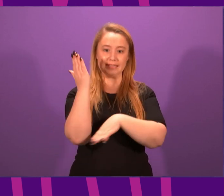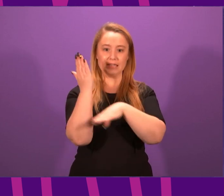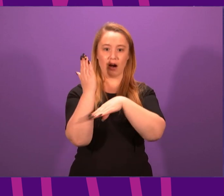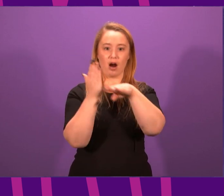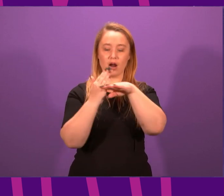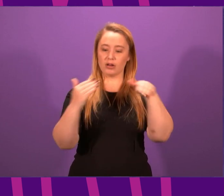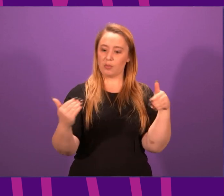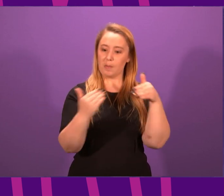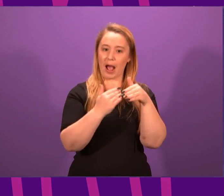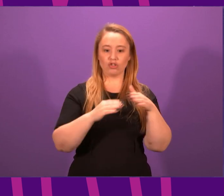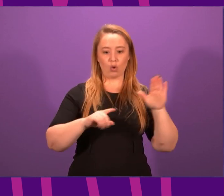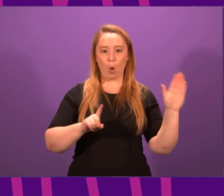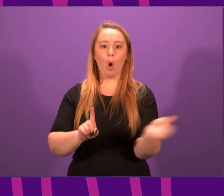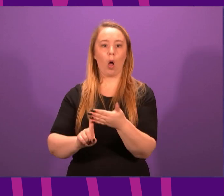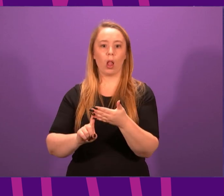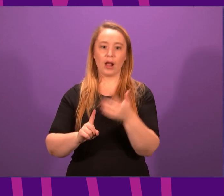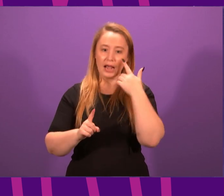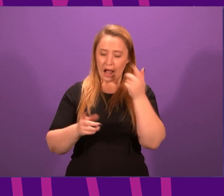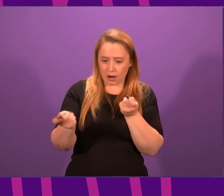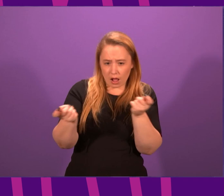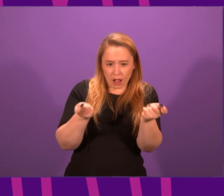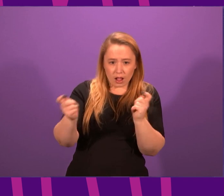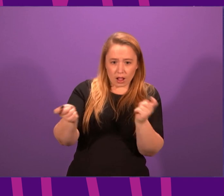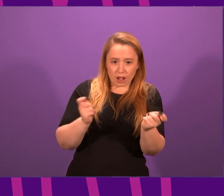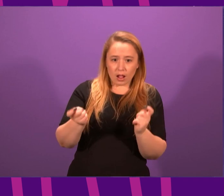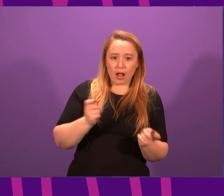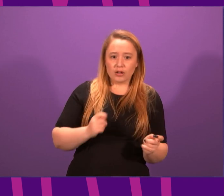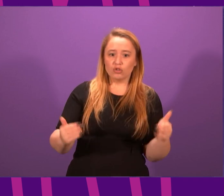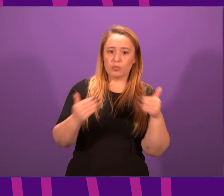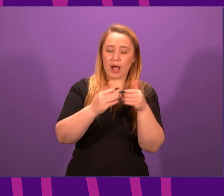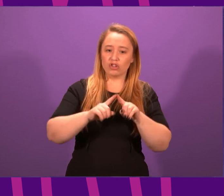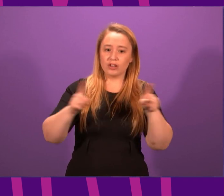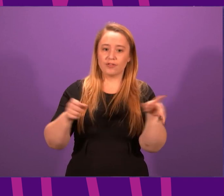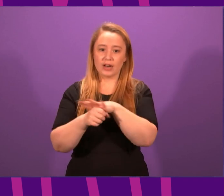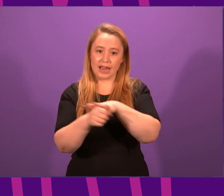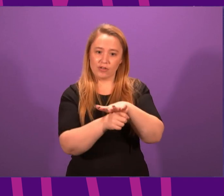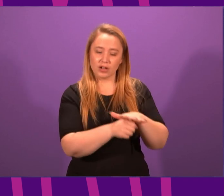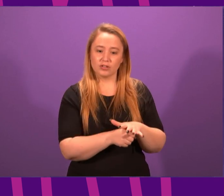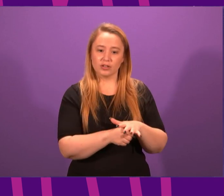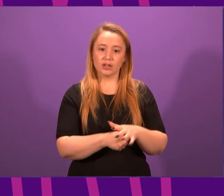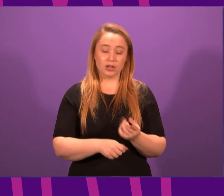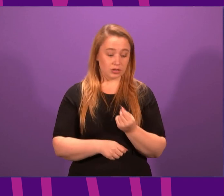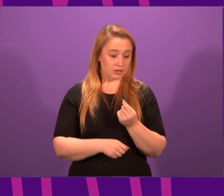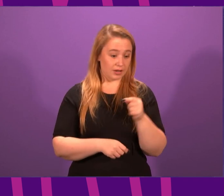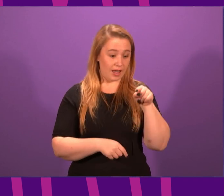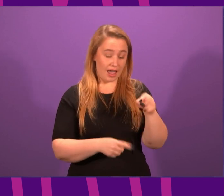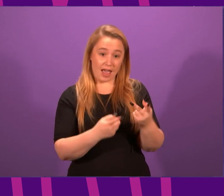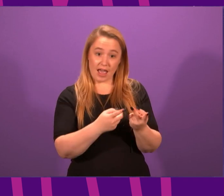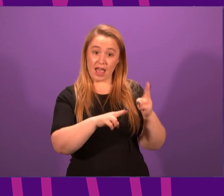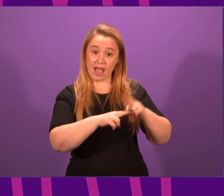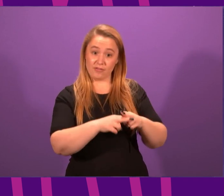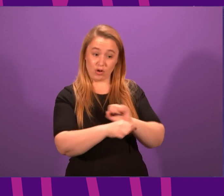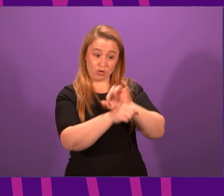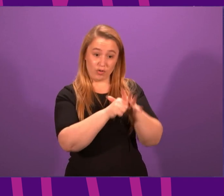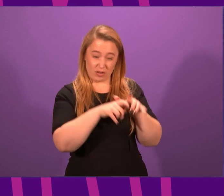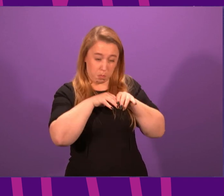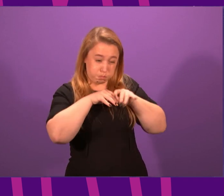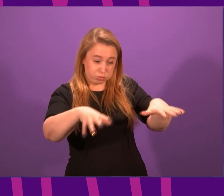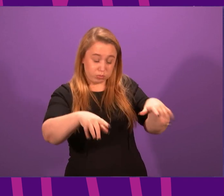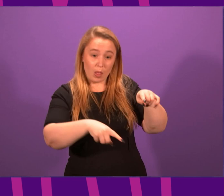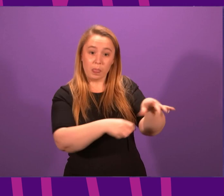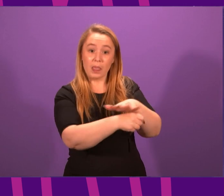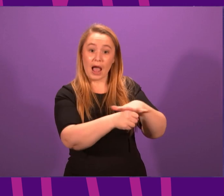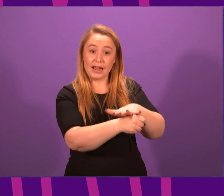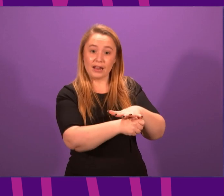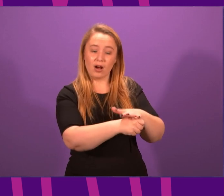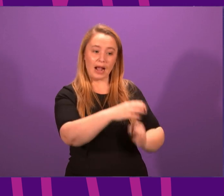will enable a part of the country with relatively low transmission to live with fewer restrictions than an area with much higher transmission. Such